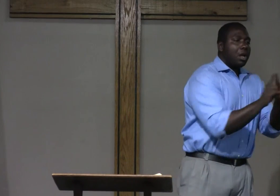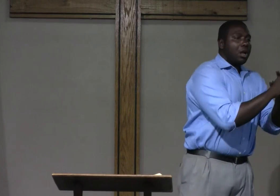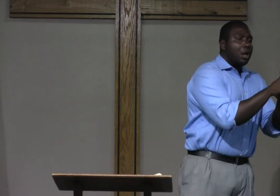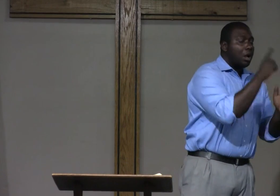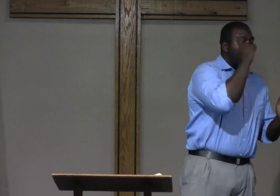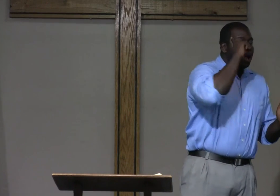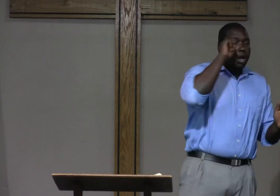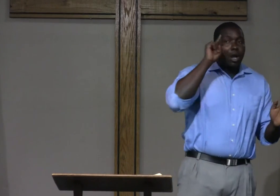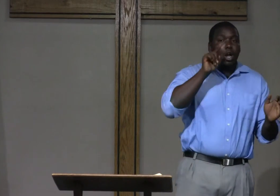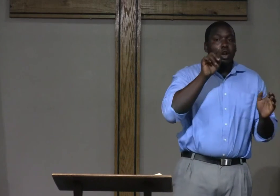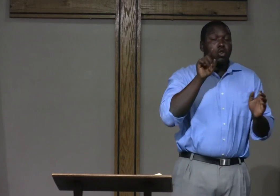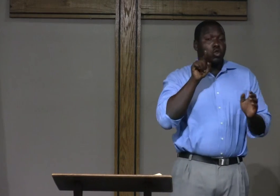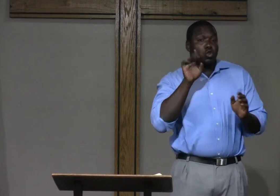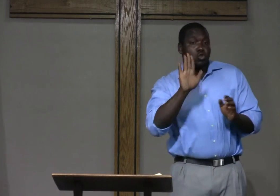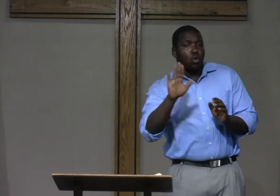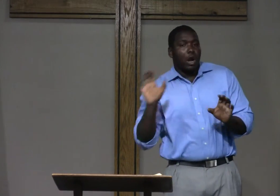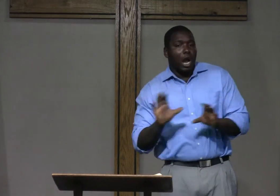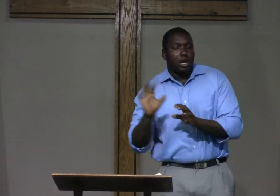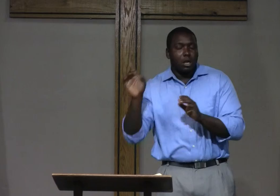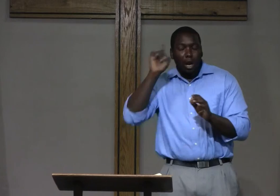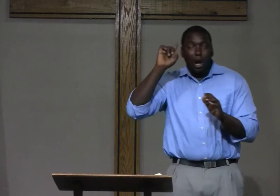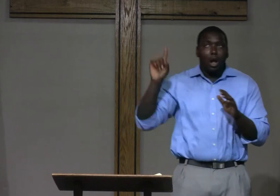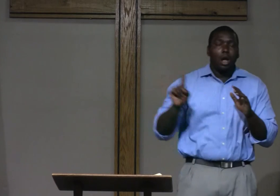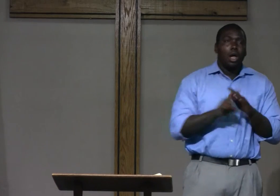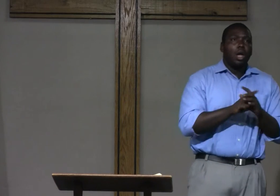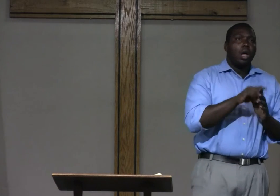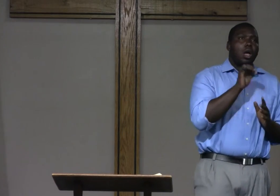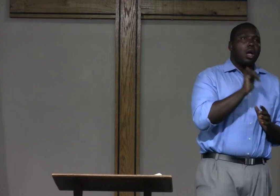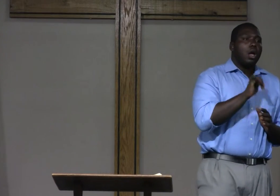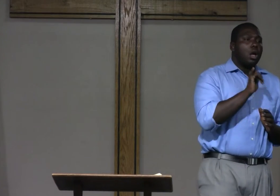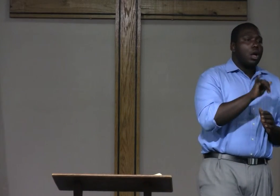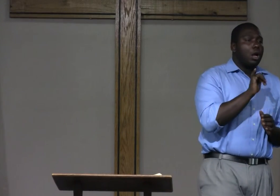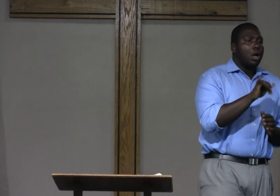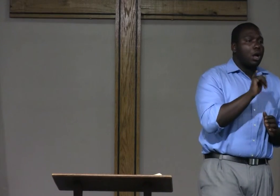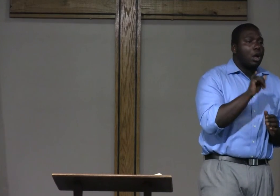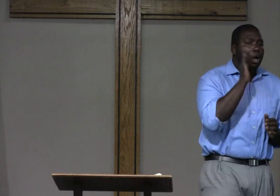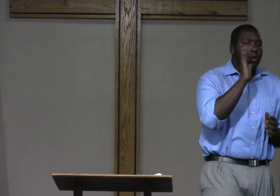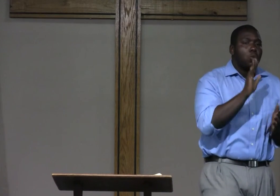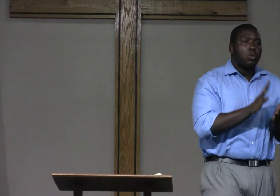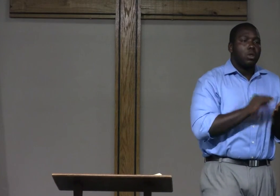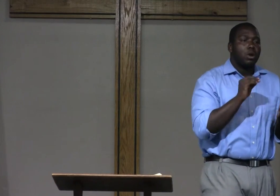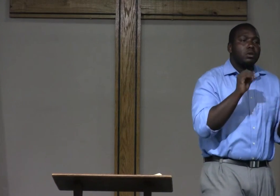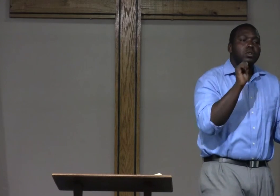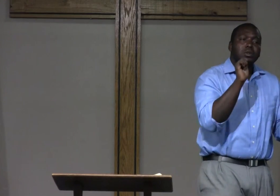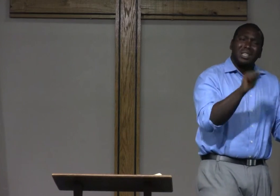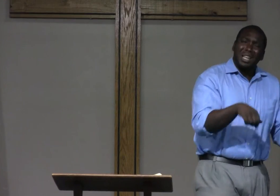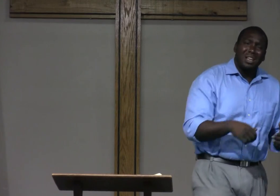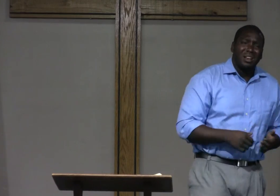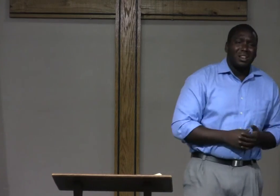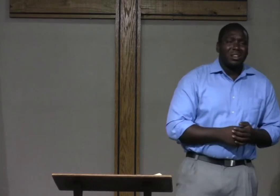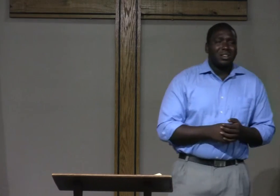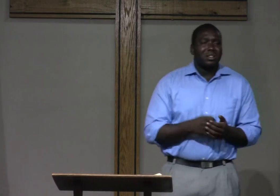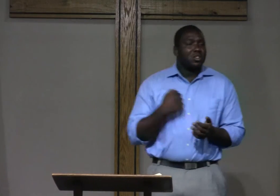never see that person accept Christ, but later in their life, they'll remember that you shared with them, and they will turn to Christ. That can